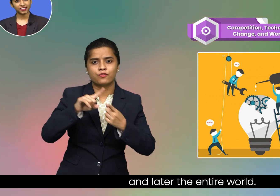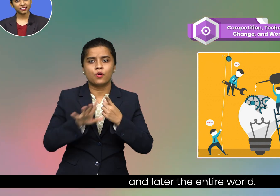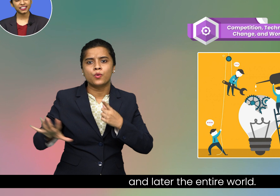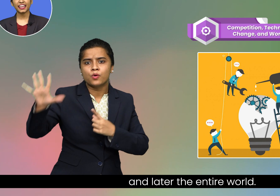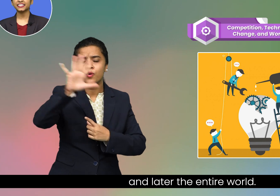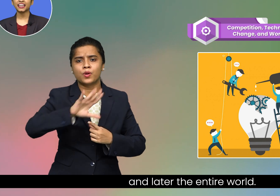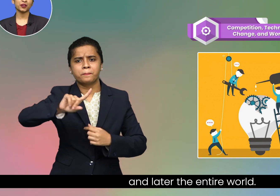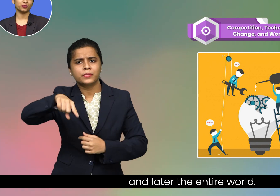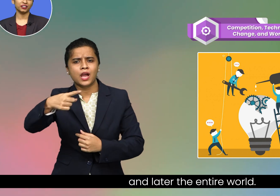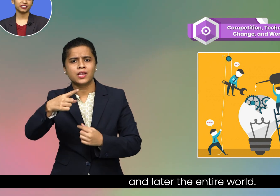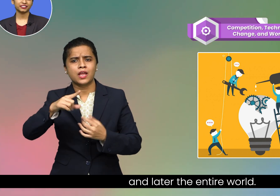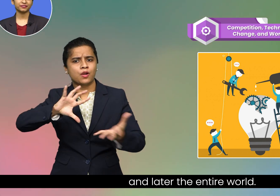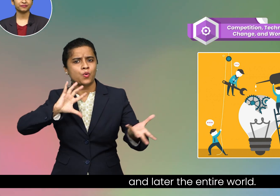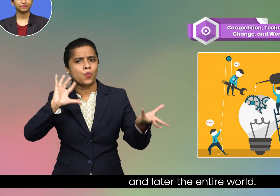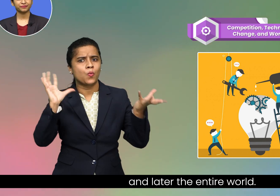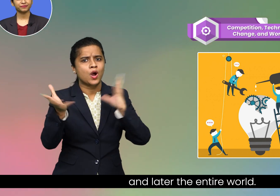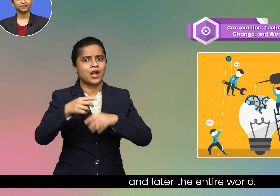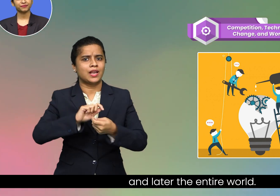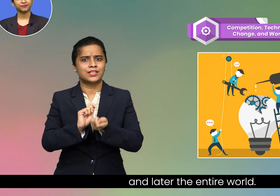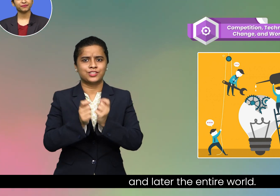and later the entire world.